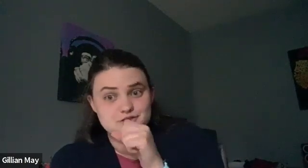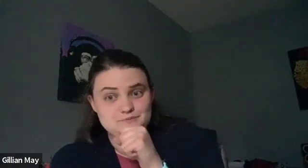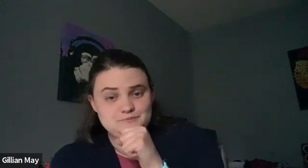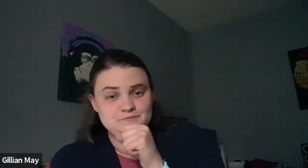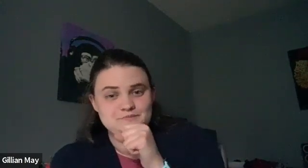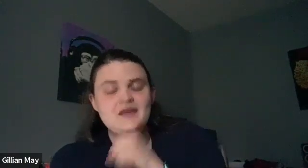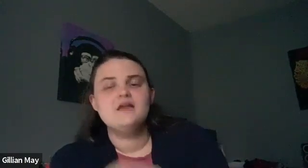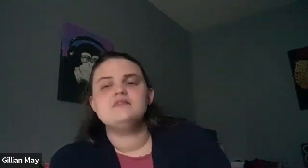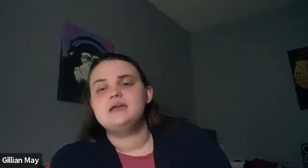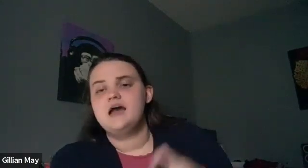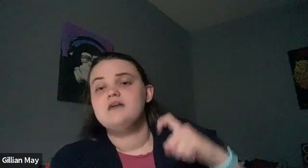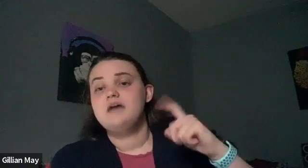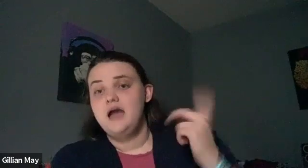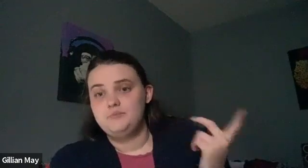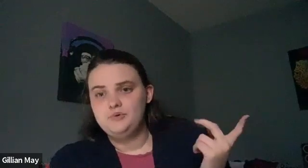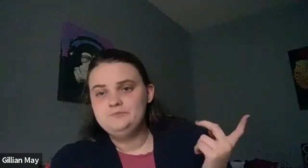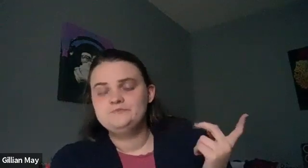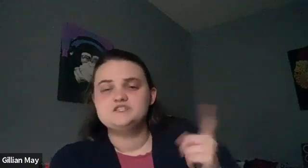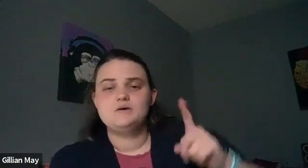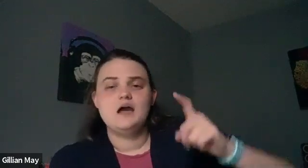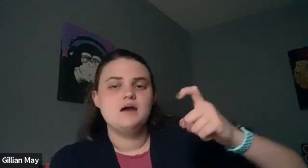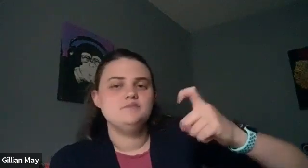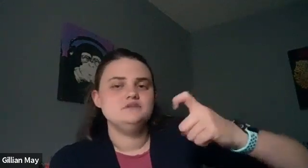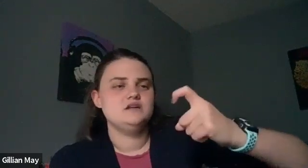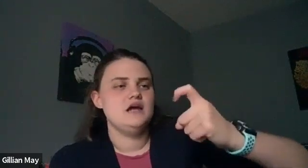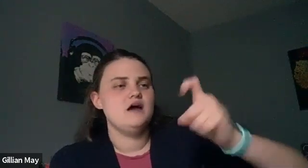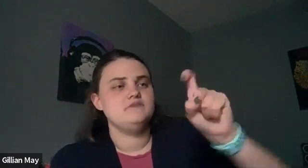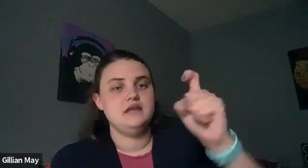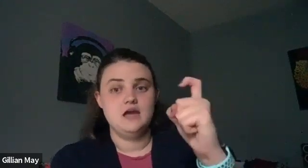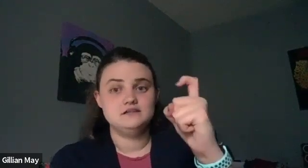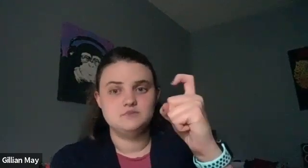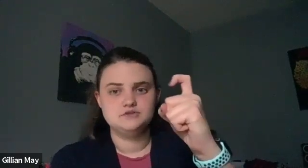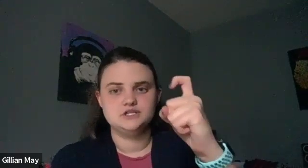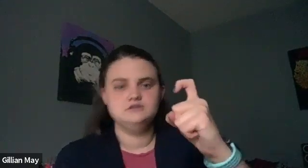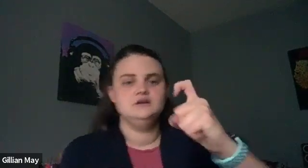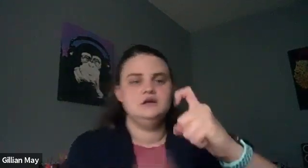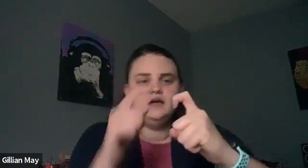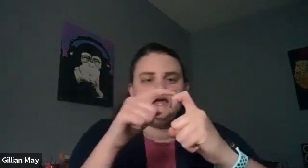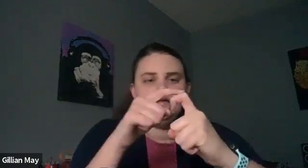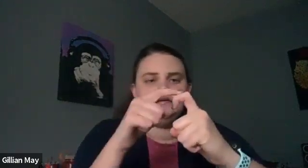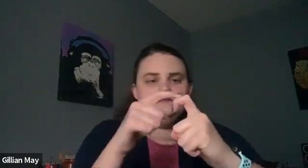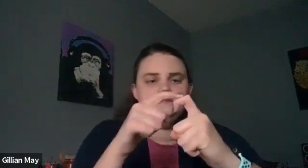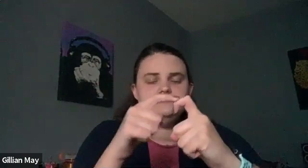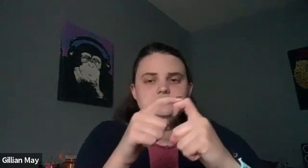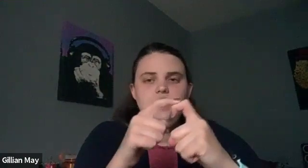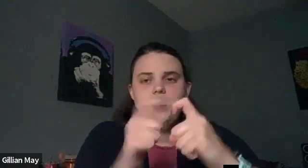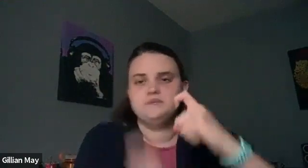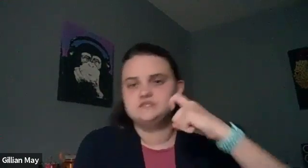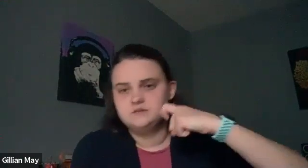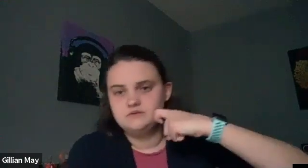orange. Then we have apple. So apple is going to have an X motion, and this top is going to be